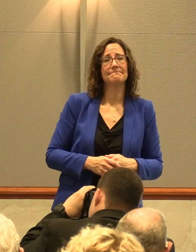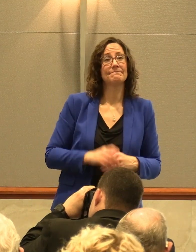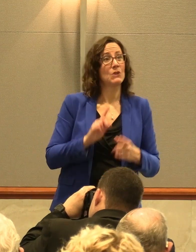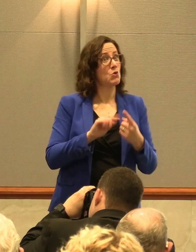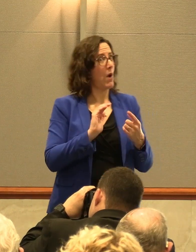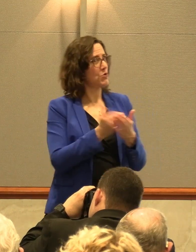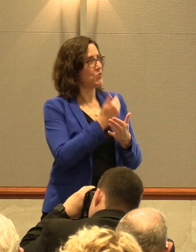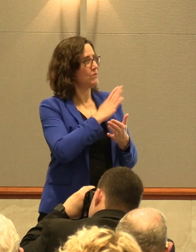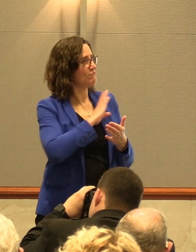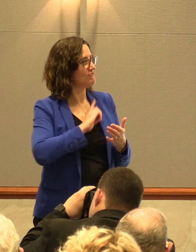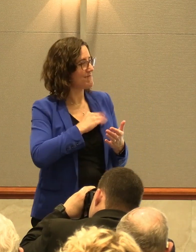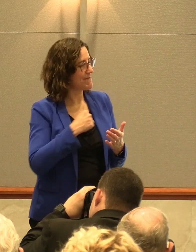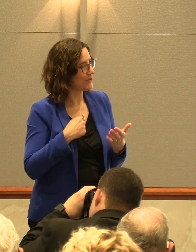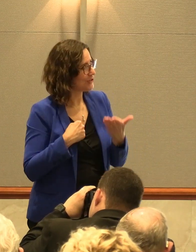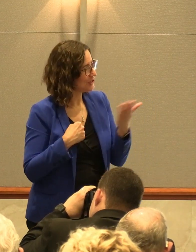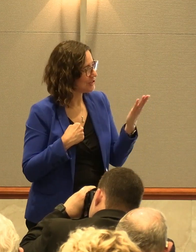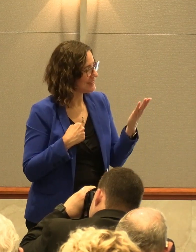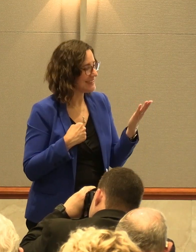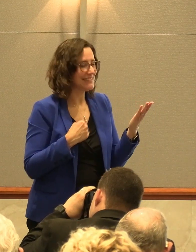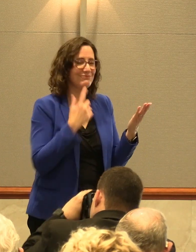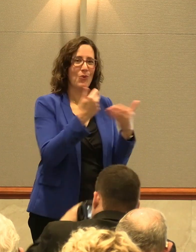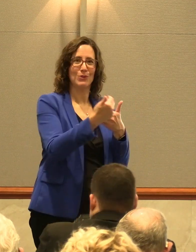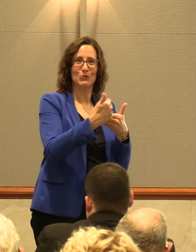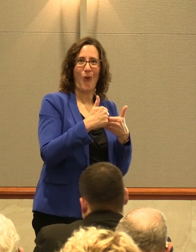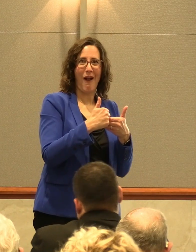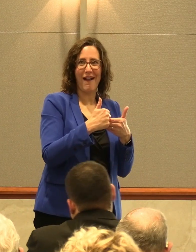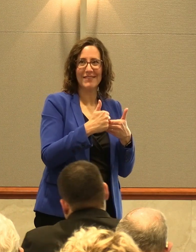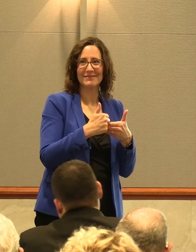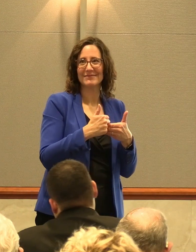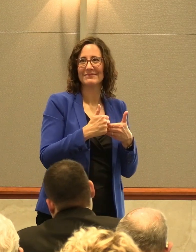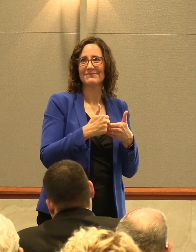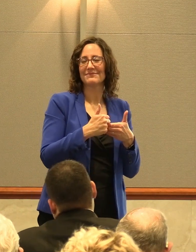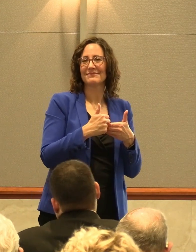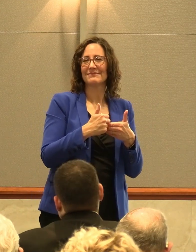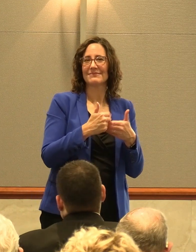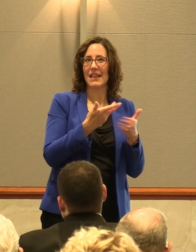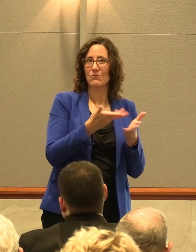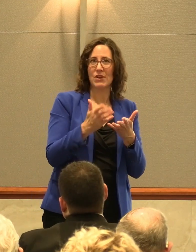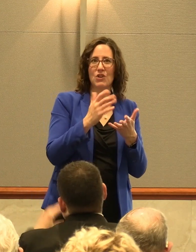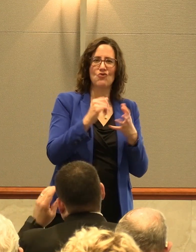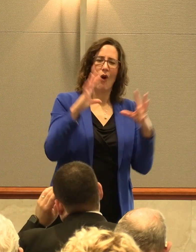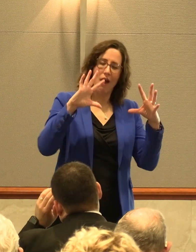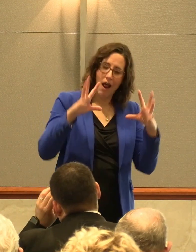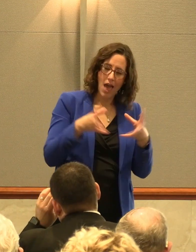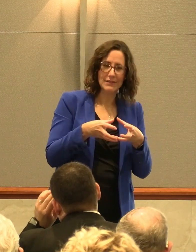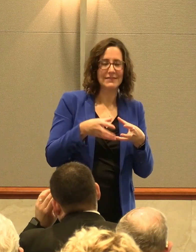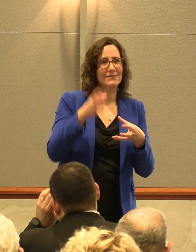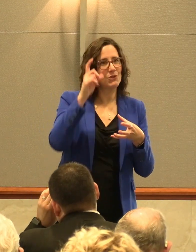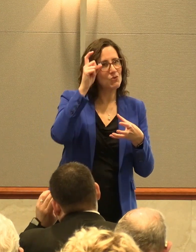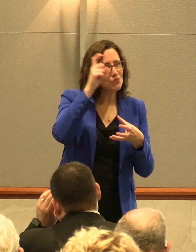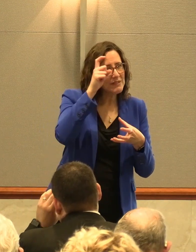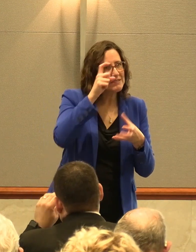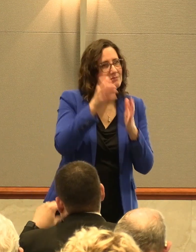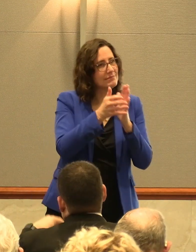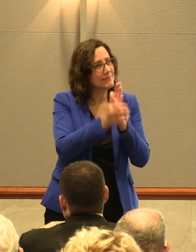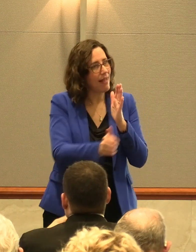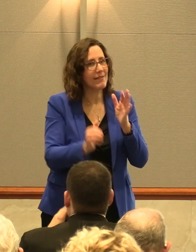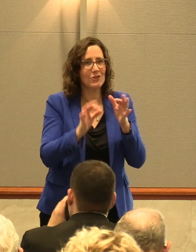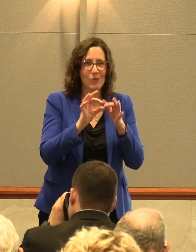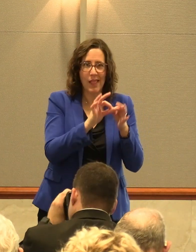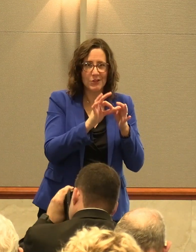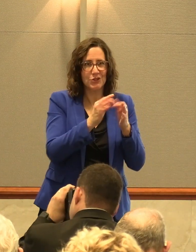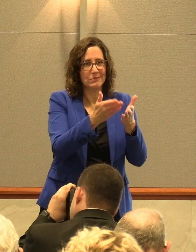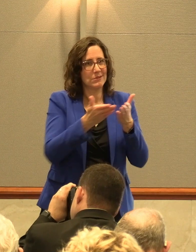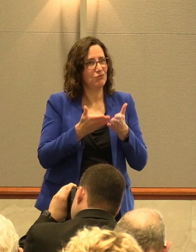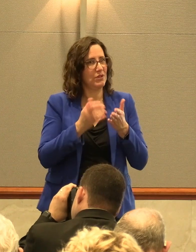our new board members who are joining us and bringing your collective wisdom, talent, and relationships to our